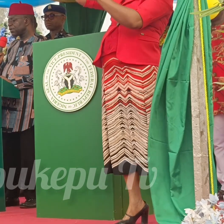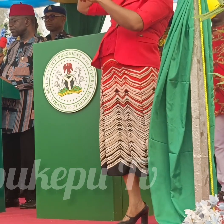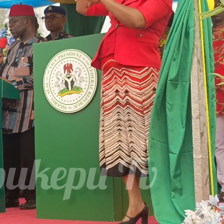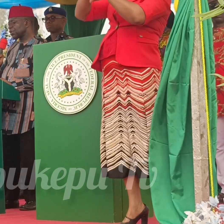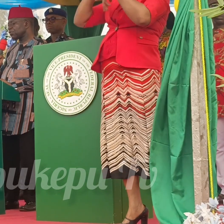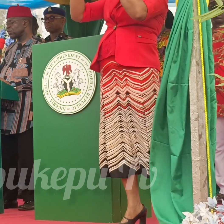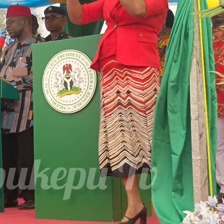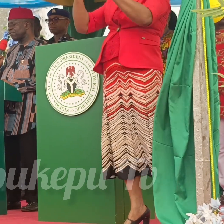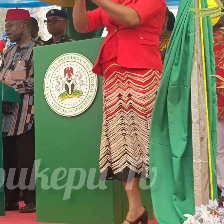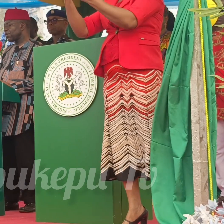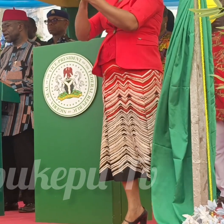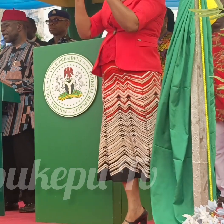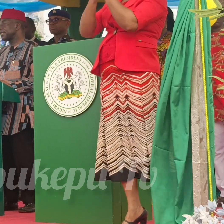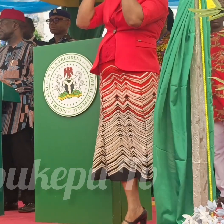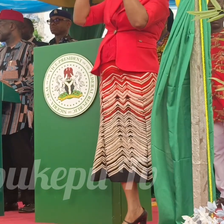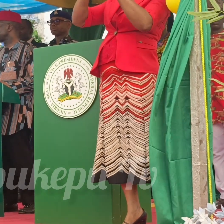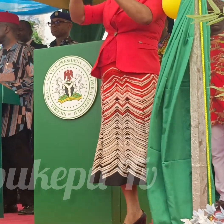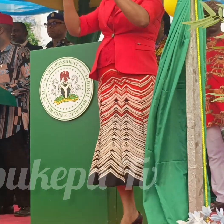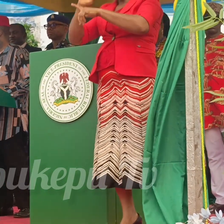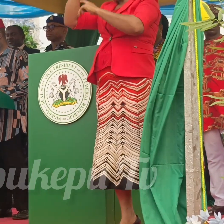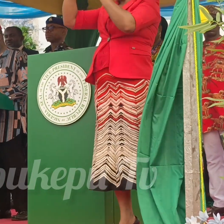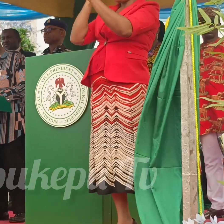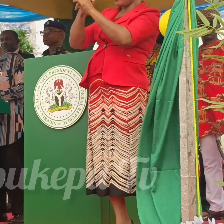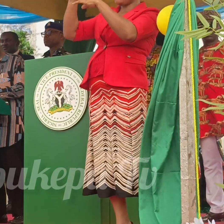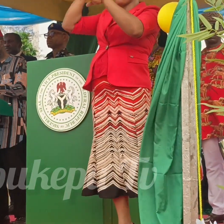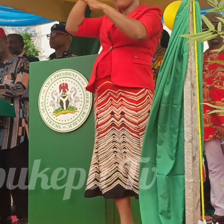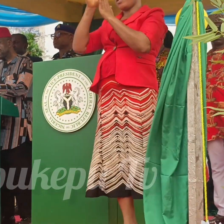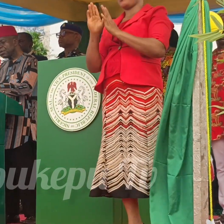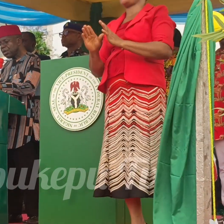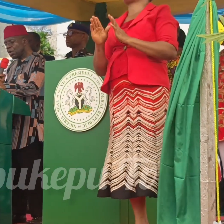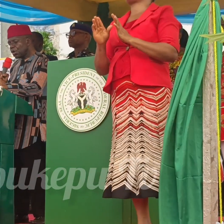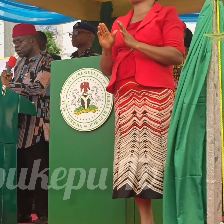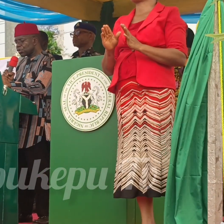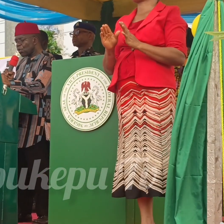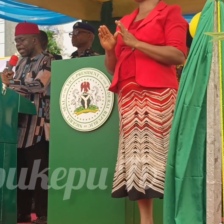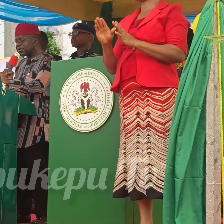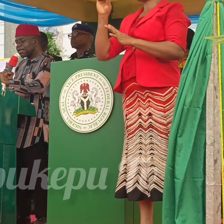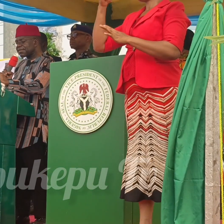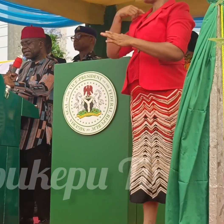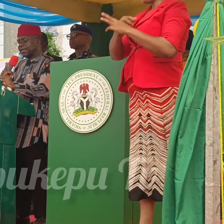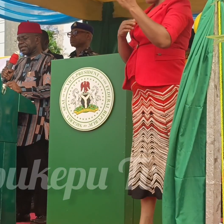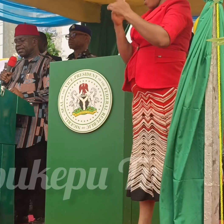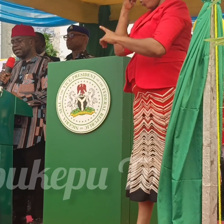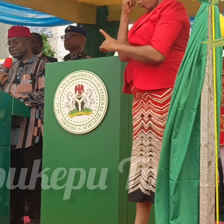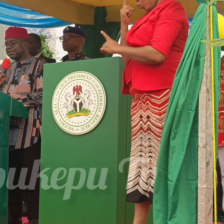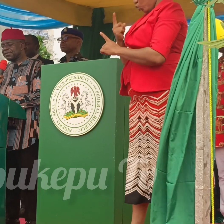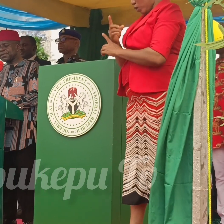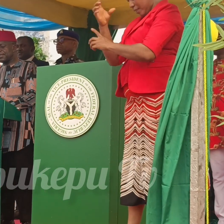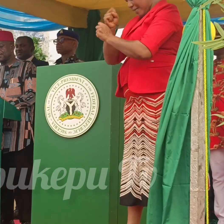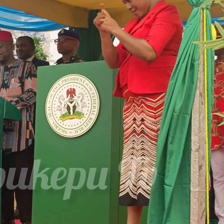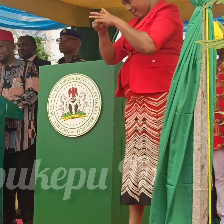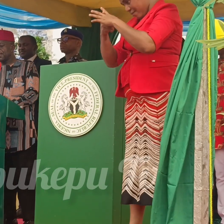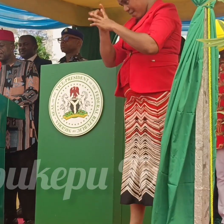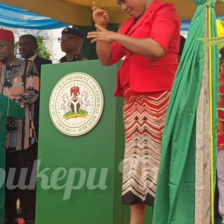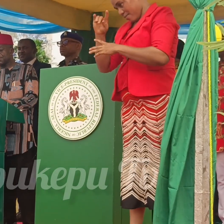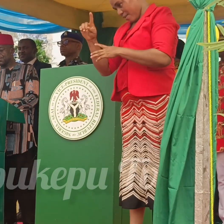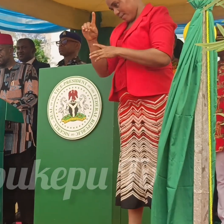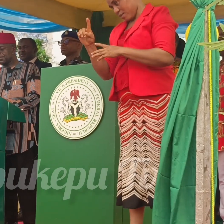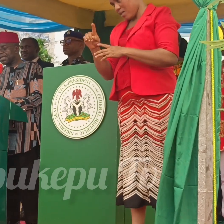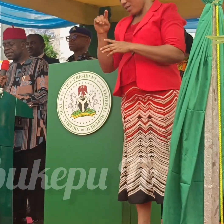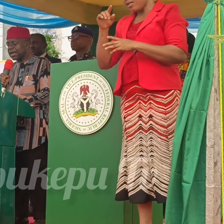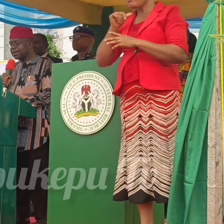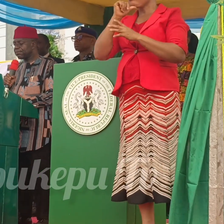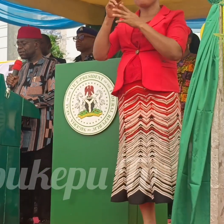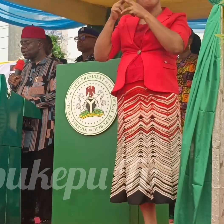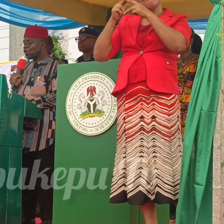ongoing discussions with several local and international investors. So we are just getting started. In no